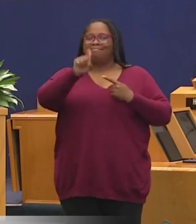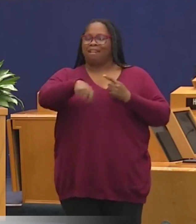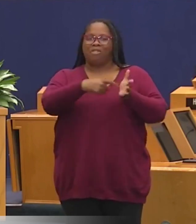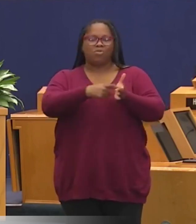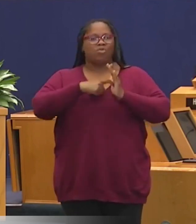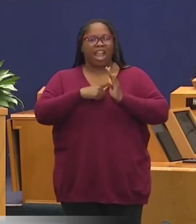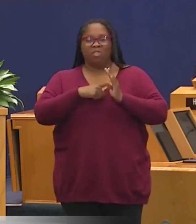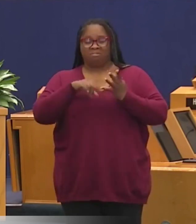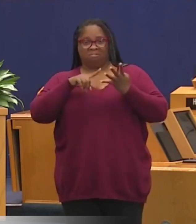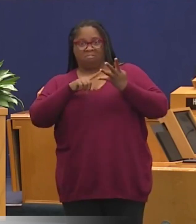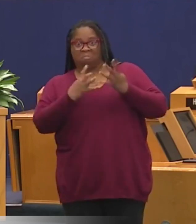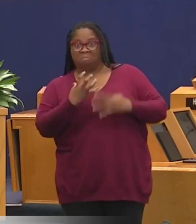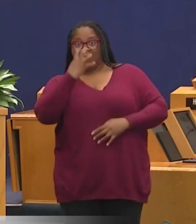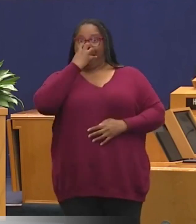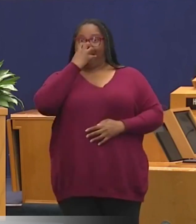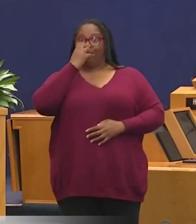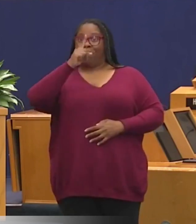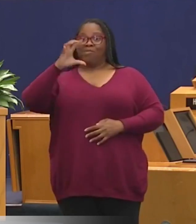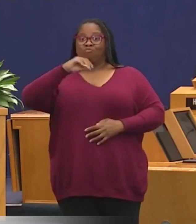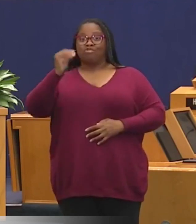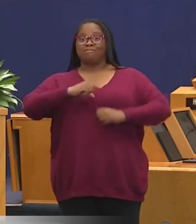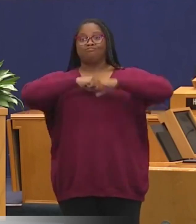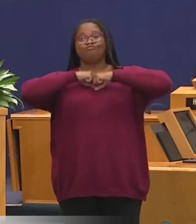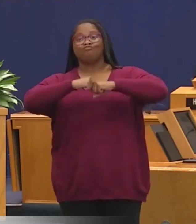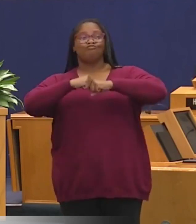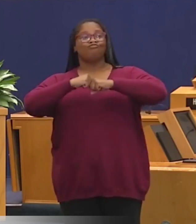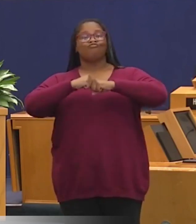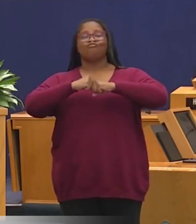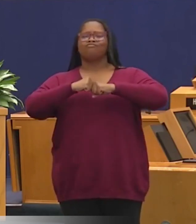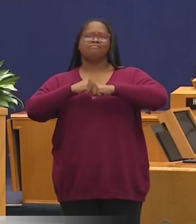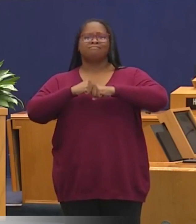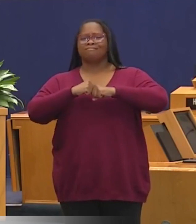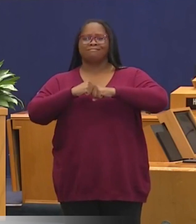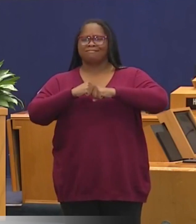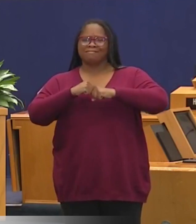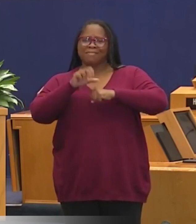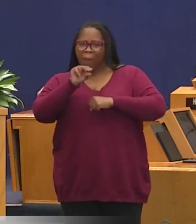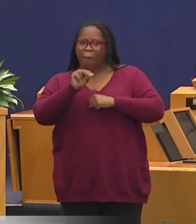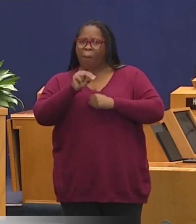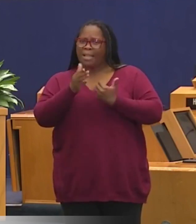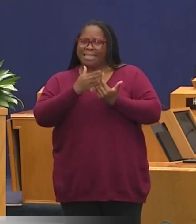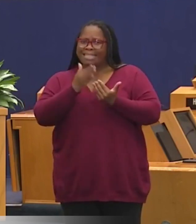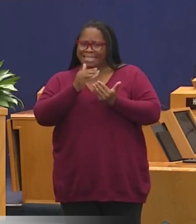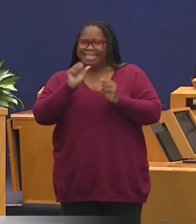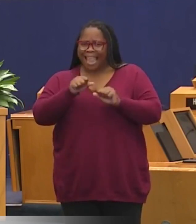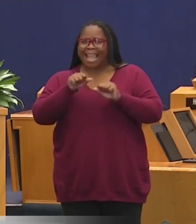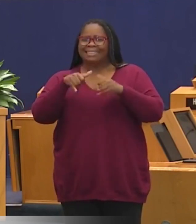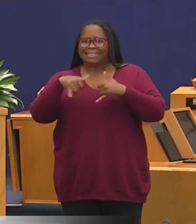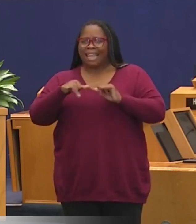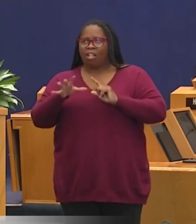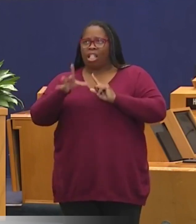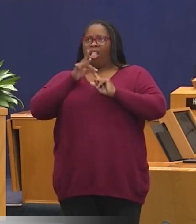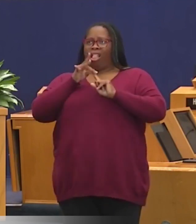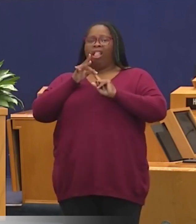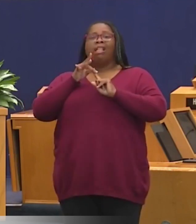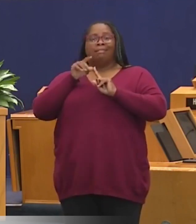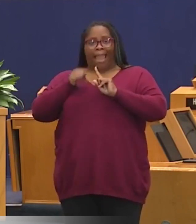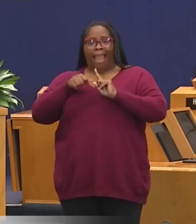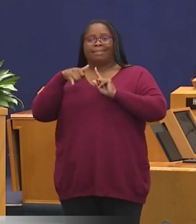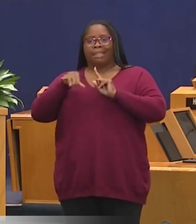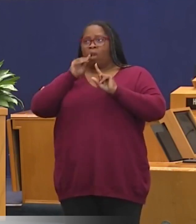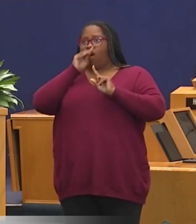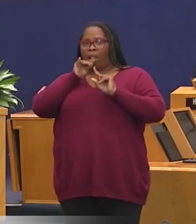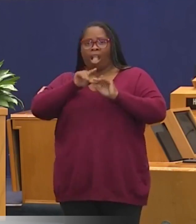mask will not protect you 100% from particularly from infecting others, which is really all that they are appropriate